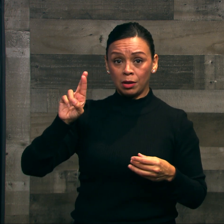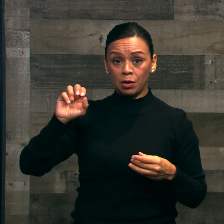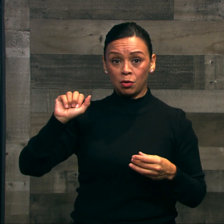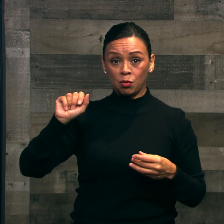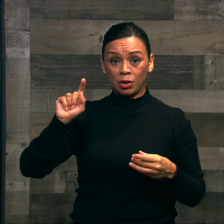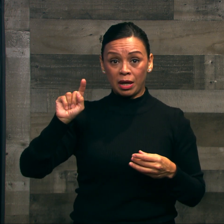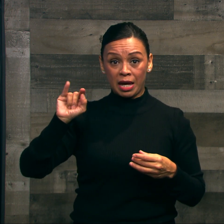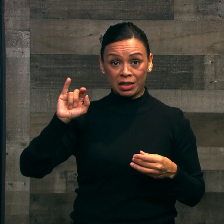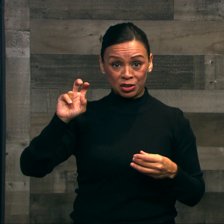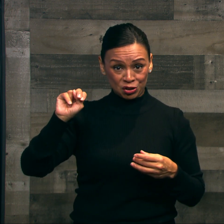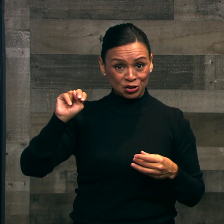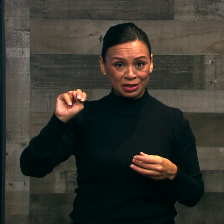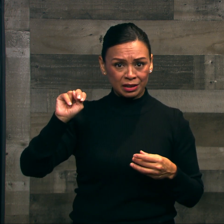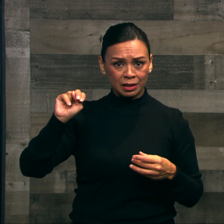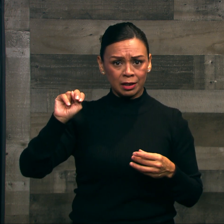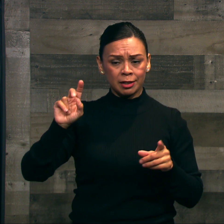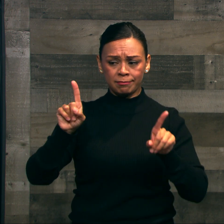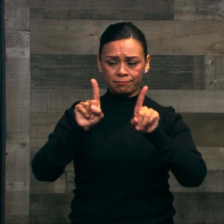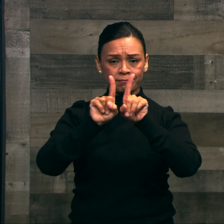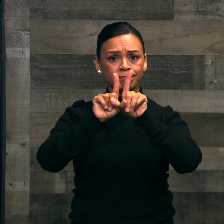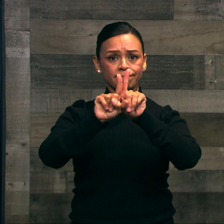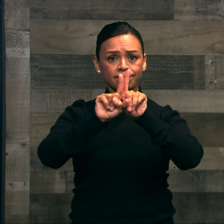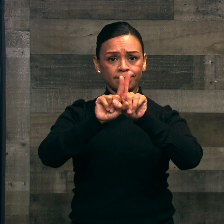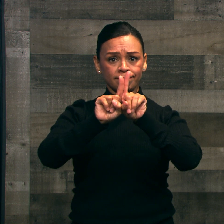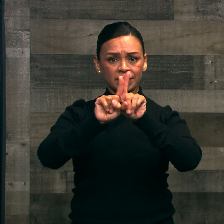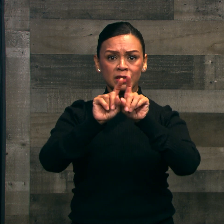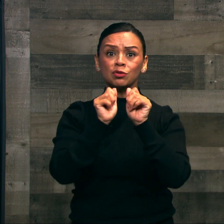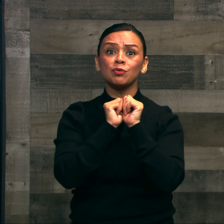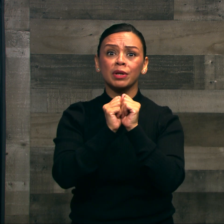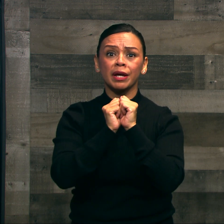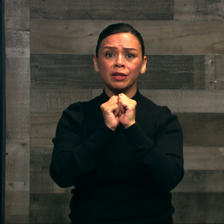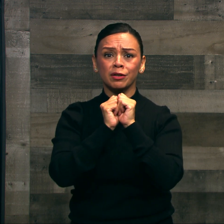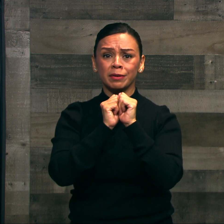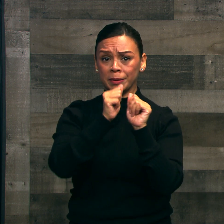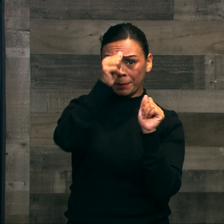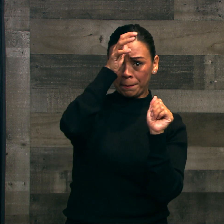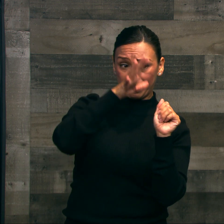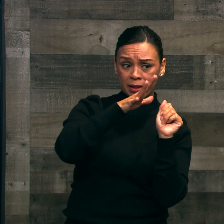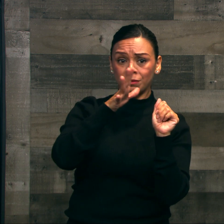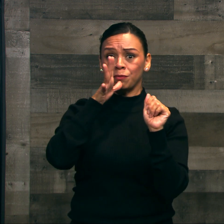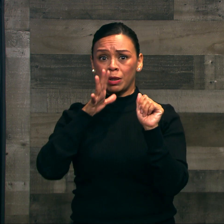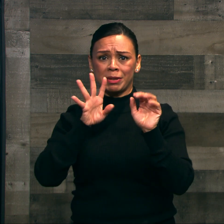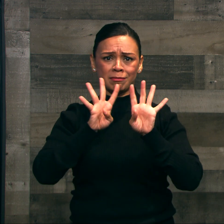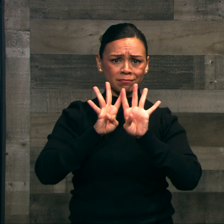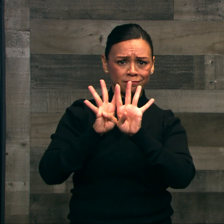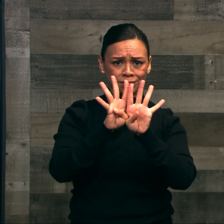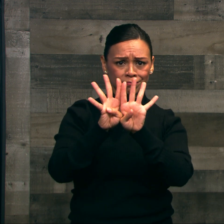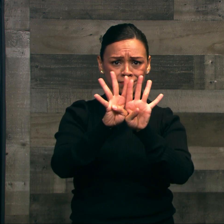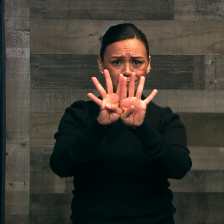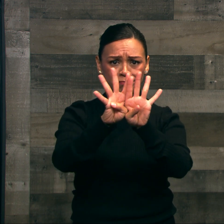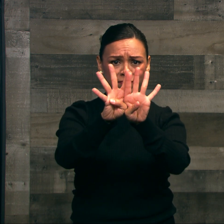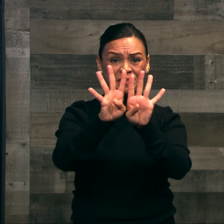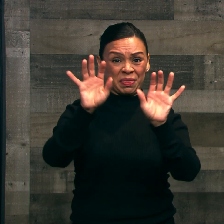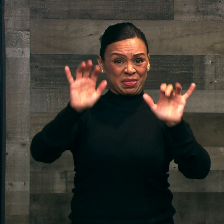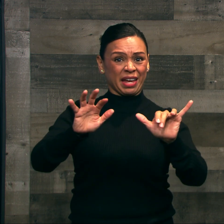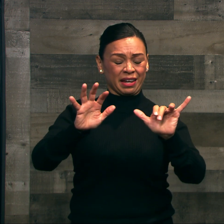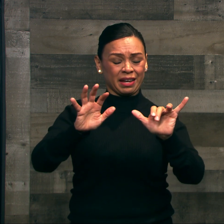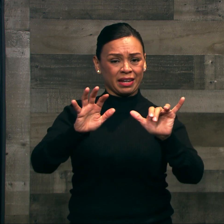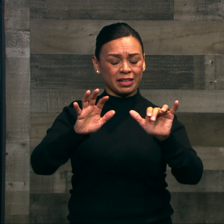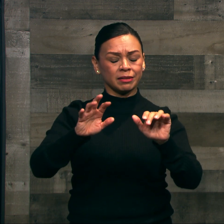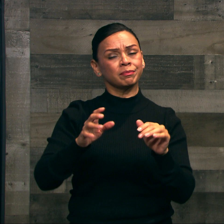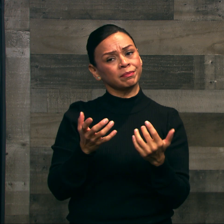us in the story of the creation. We are in this in a partnership. We need to be side by side working